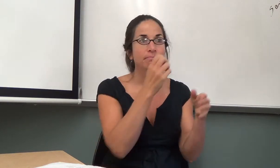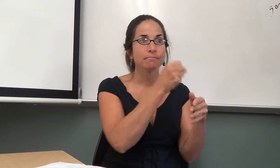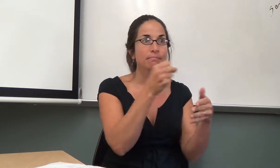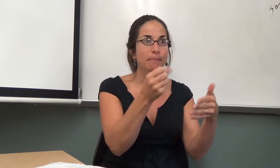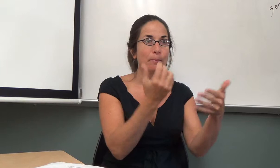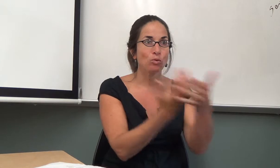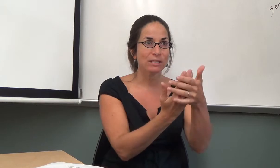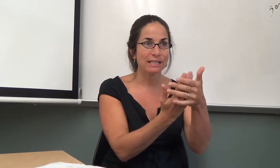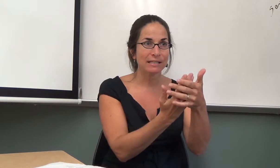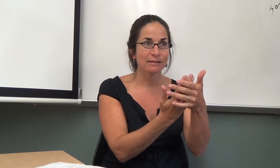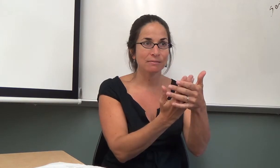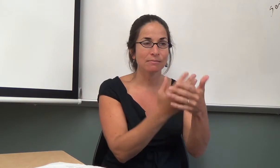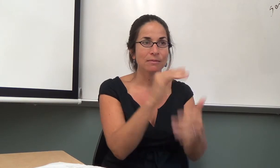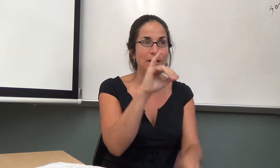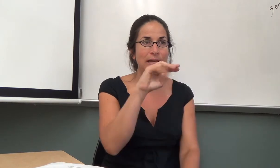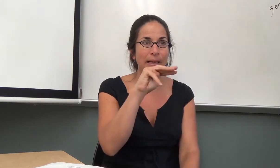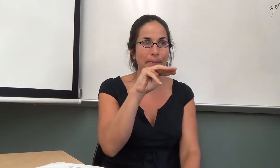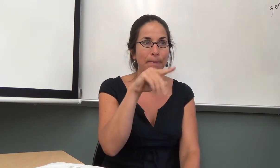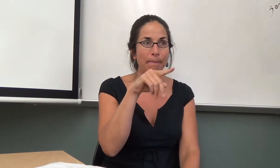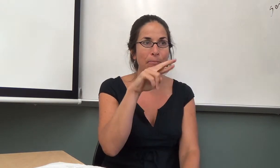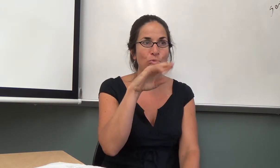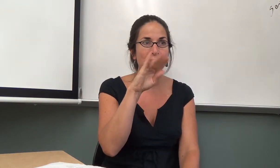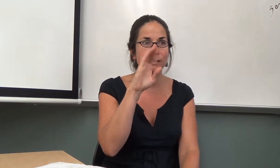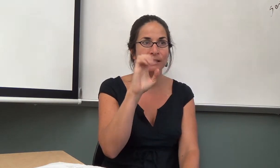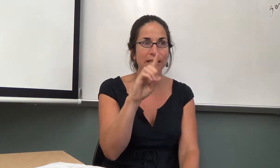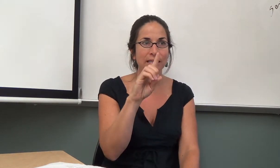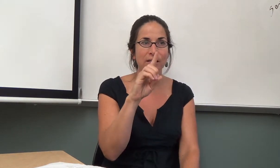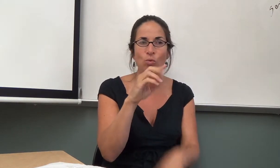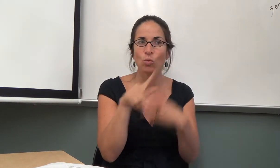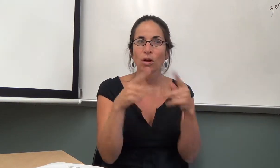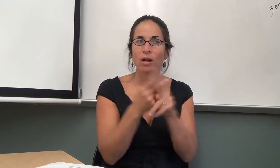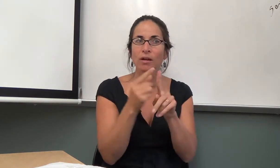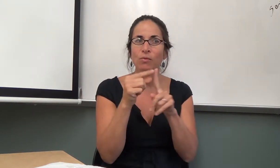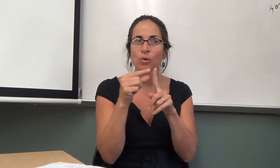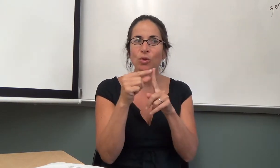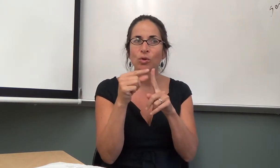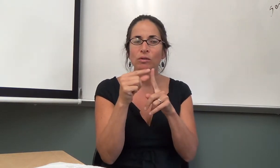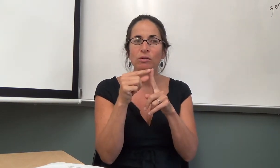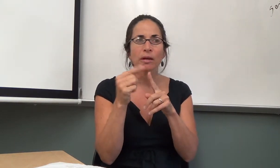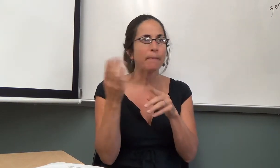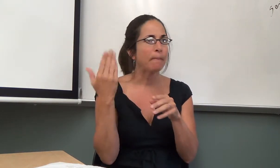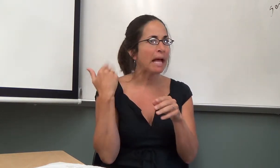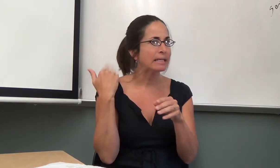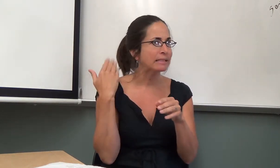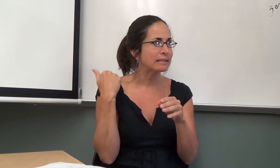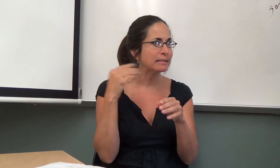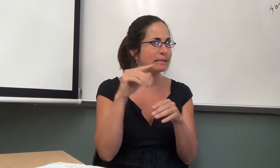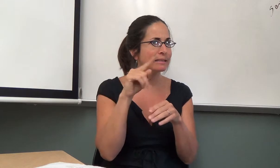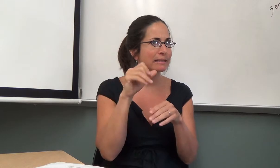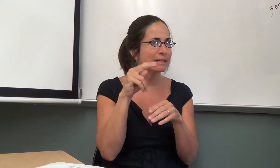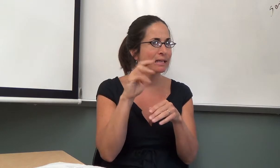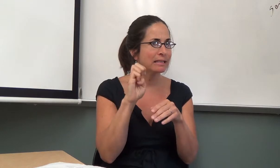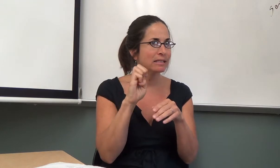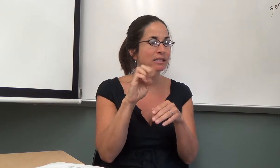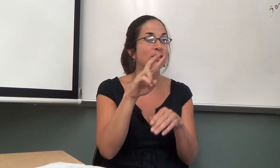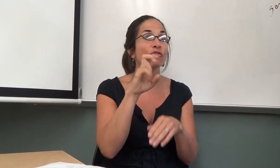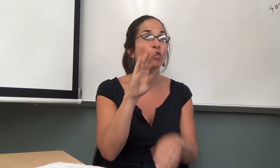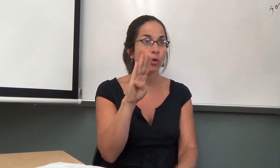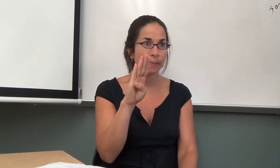Again, Imprisoned. What kind of word is that, Joseph? past tense. That's right. And what is it? It's a verb. That's right. What verb